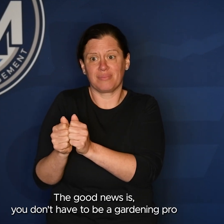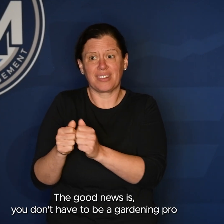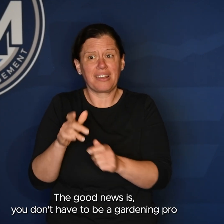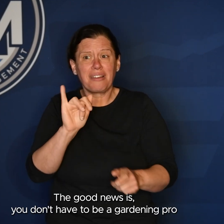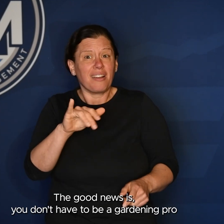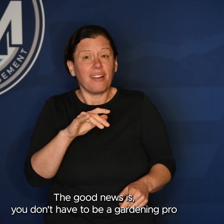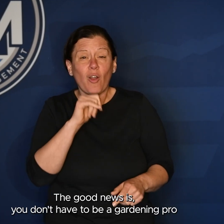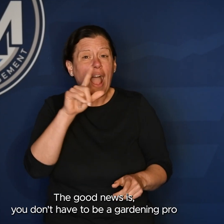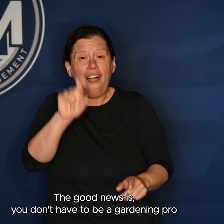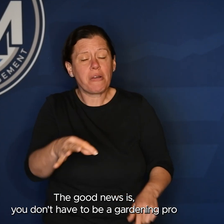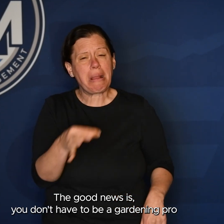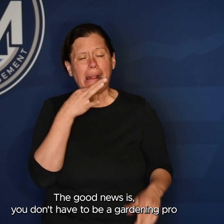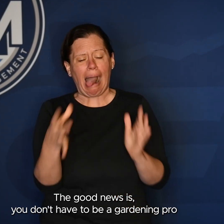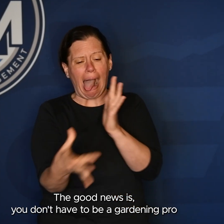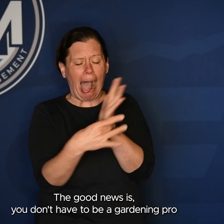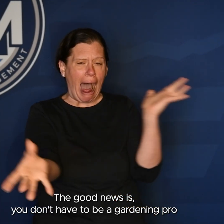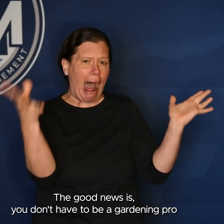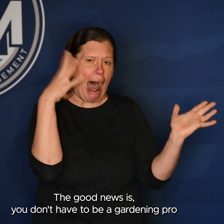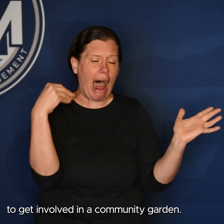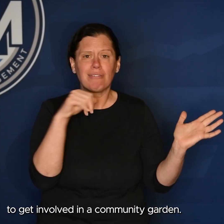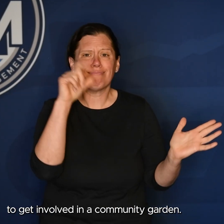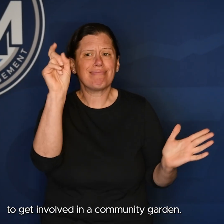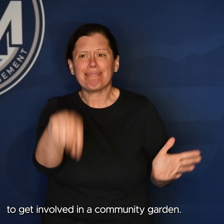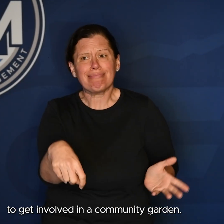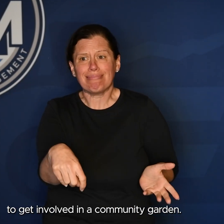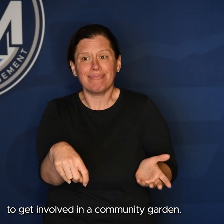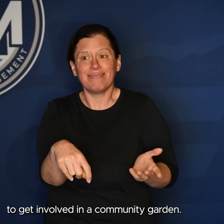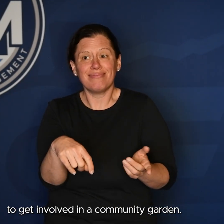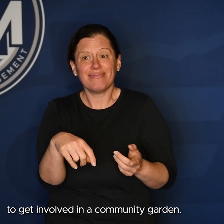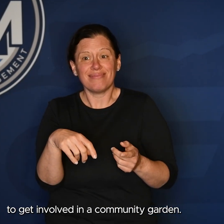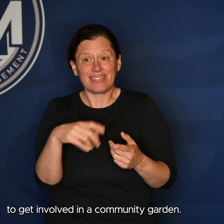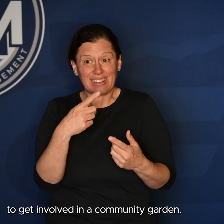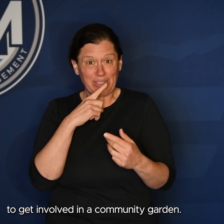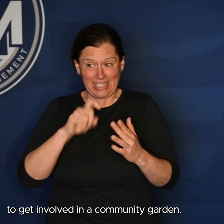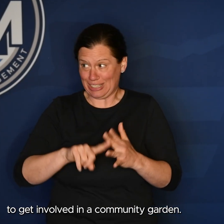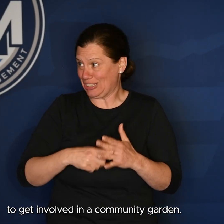The good news is you don't have to be a gardening pro to get involved in a community garden.